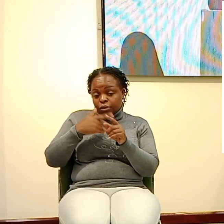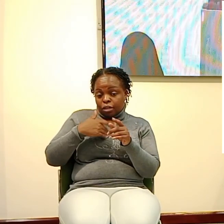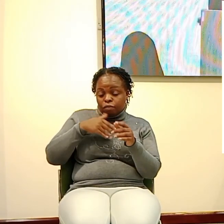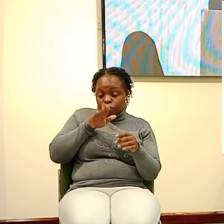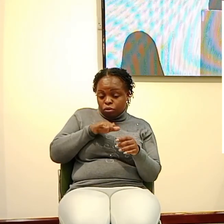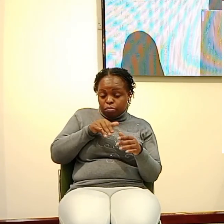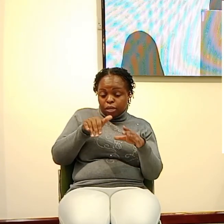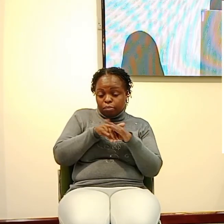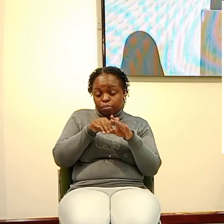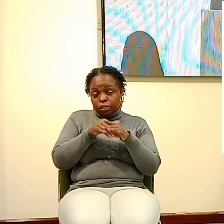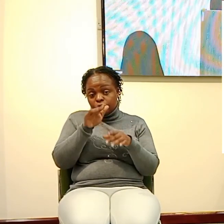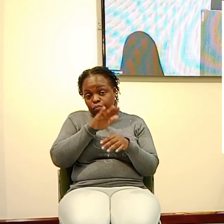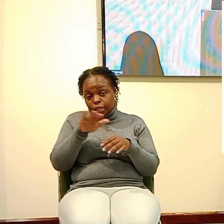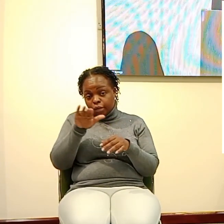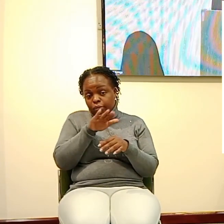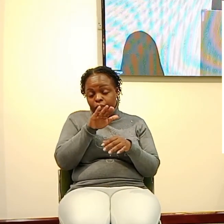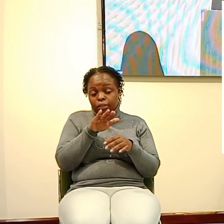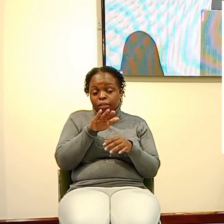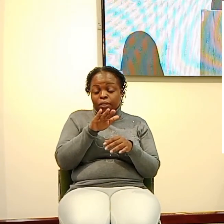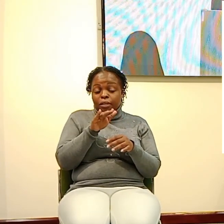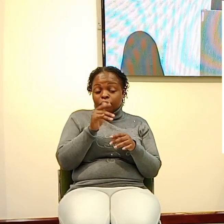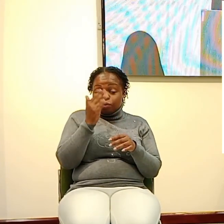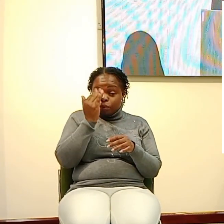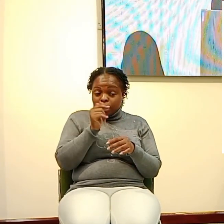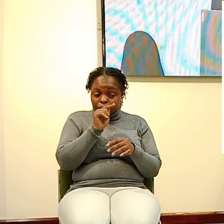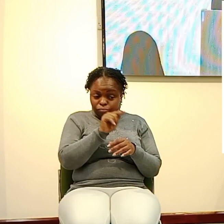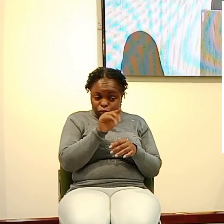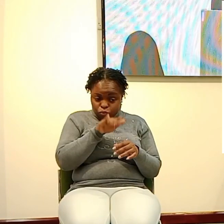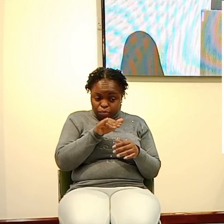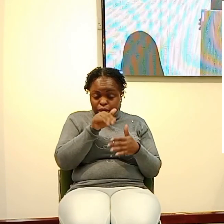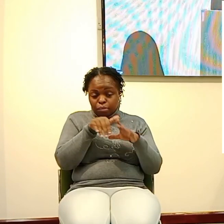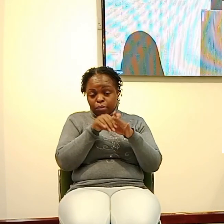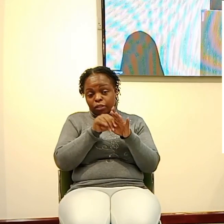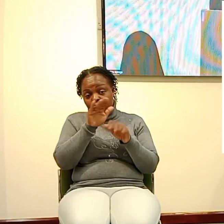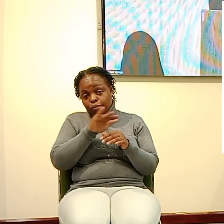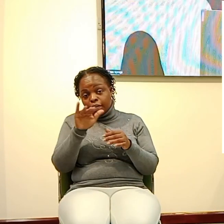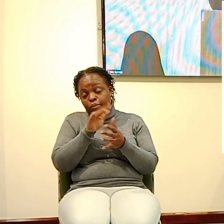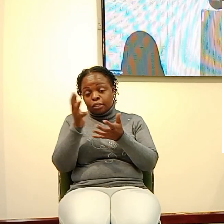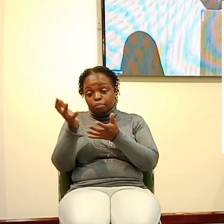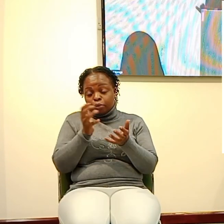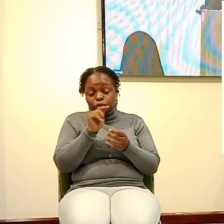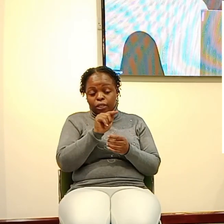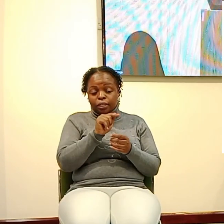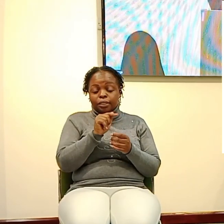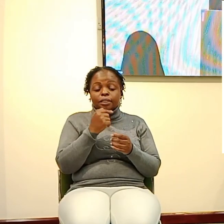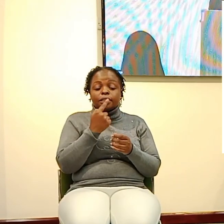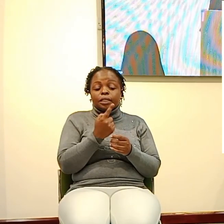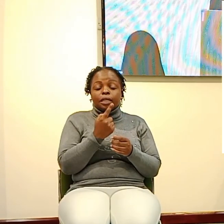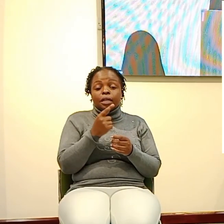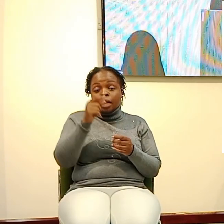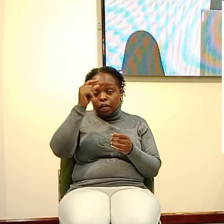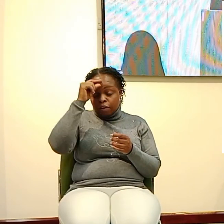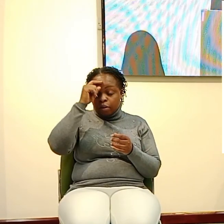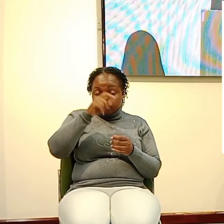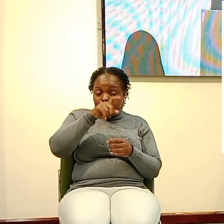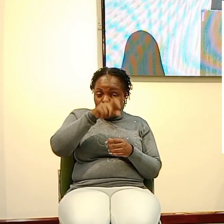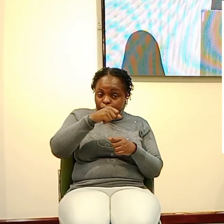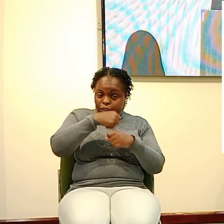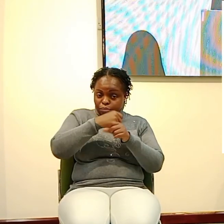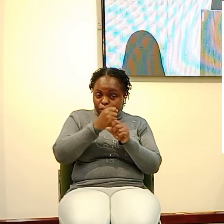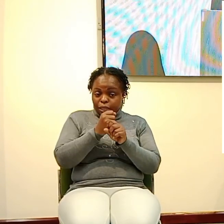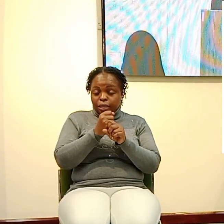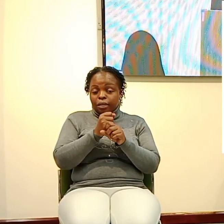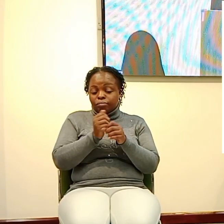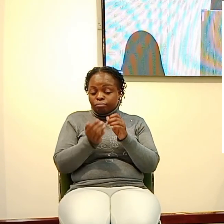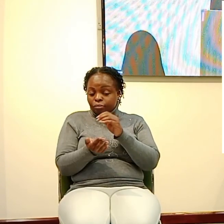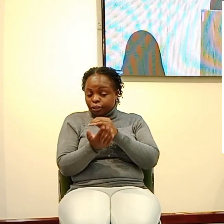of parliament, because it is women members of parliament who brought this up and said, government must make sanitary towels